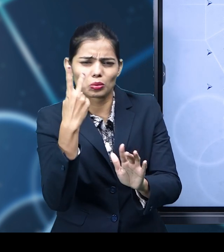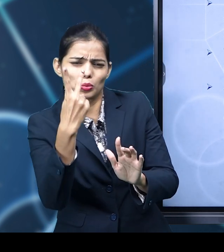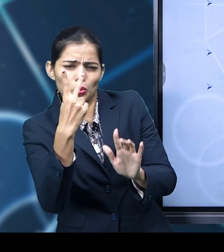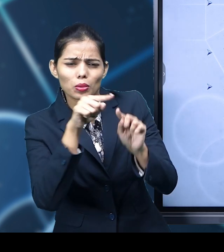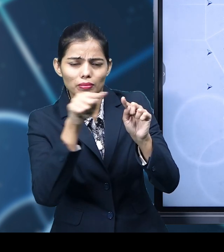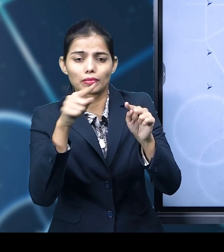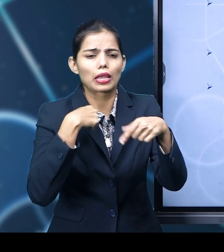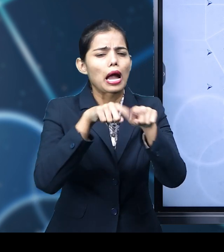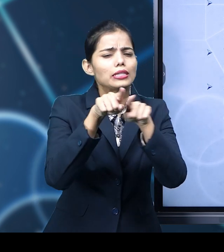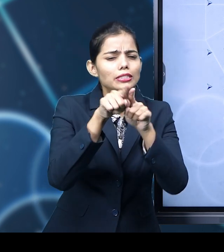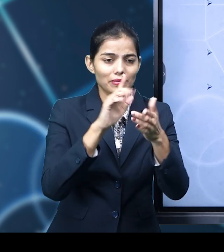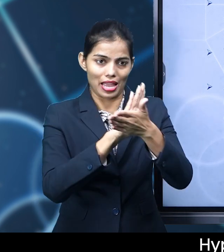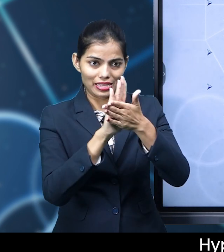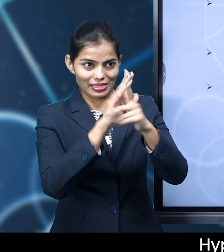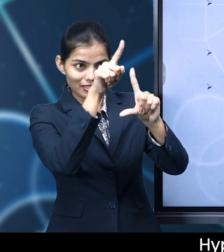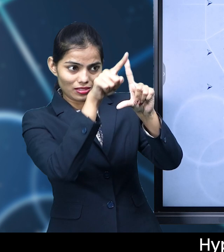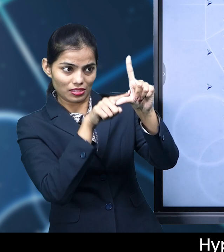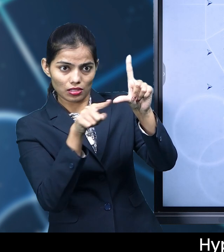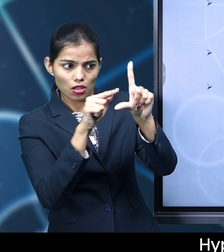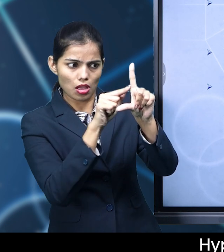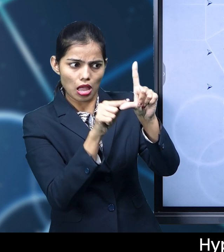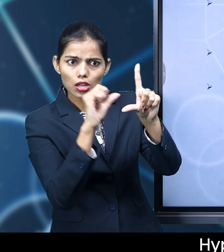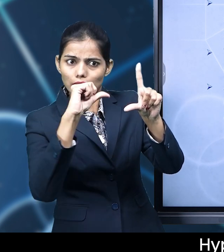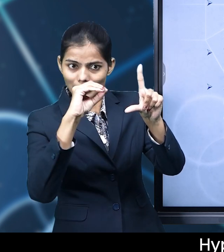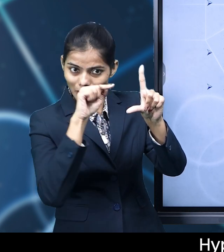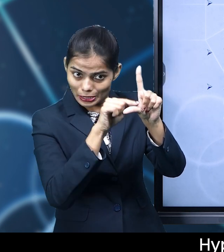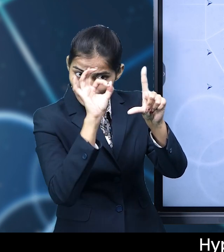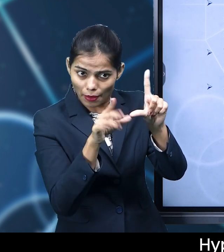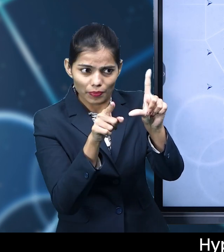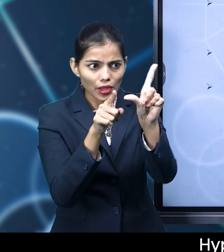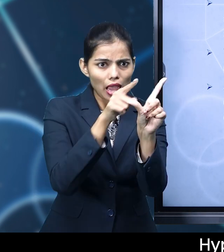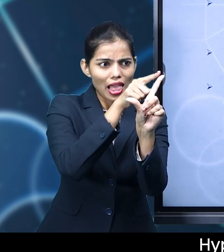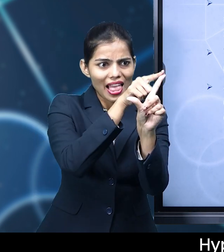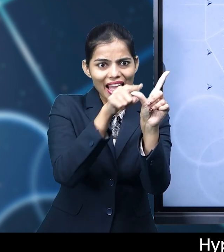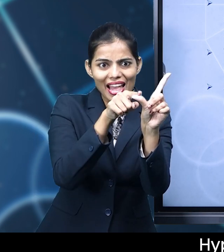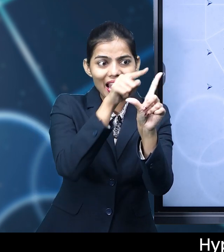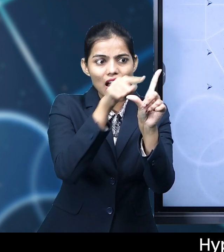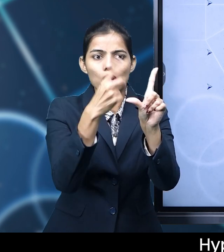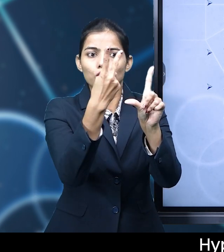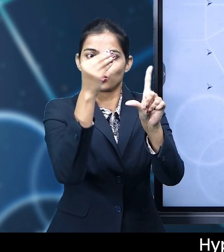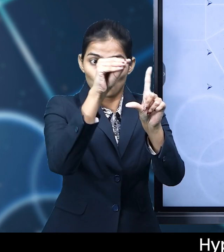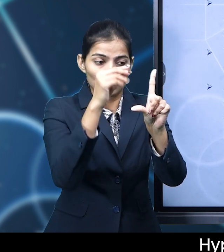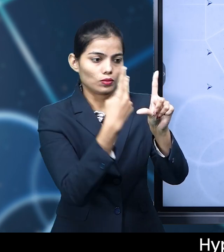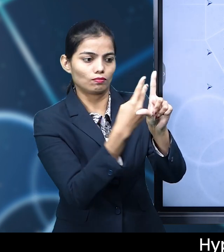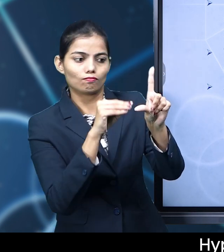That is, hypotenuse square is equal to base square plus altitude square.